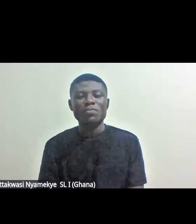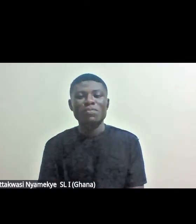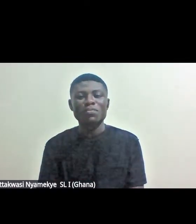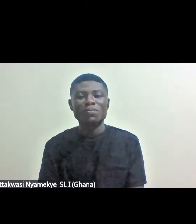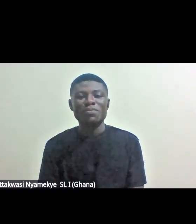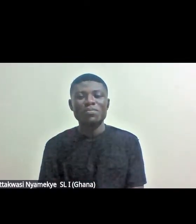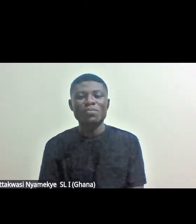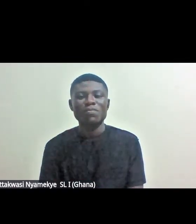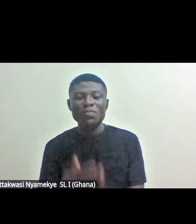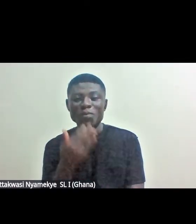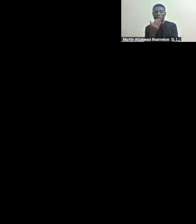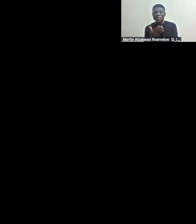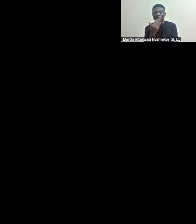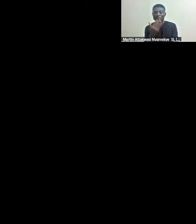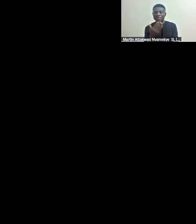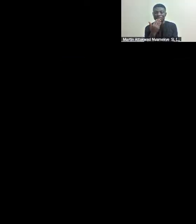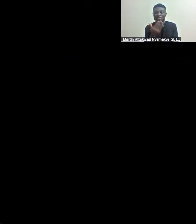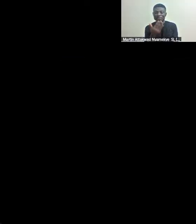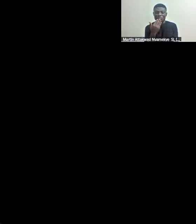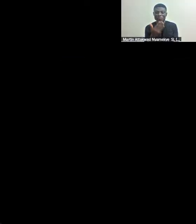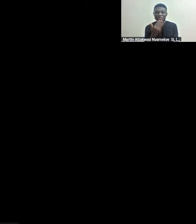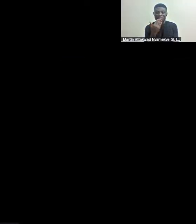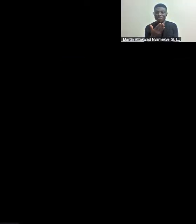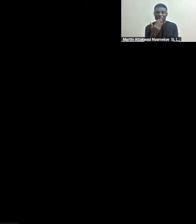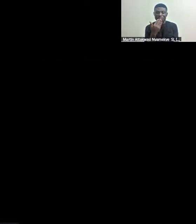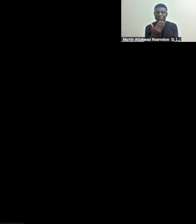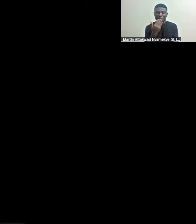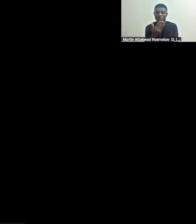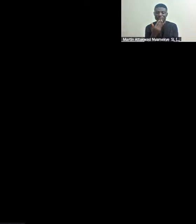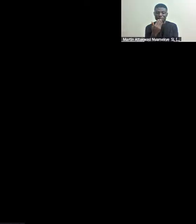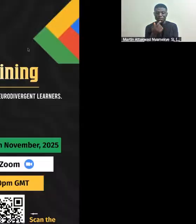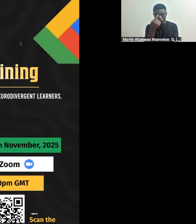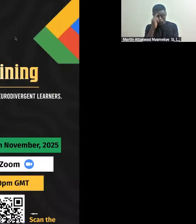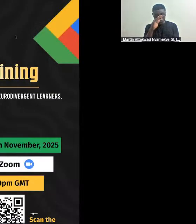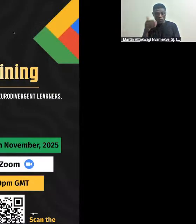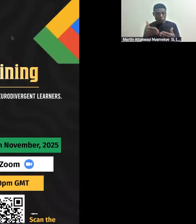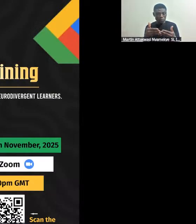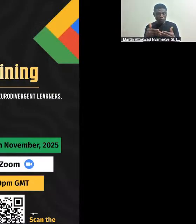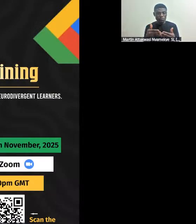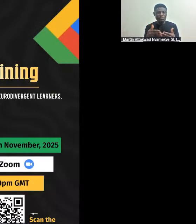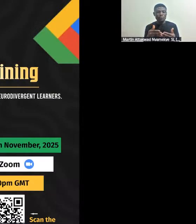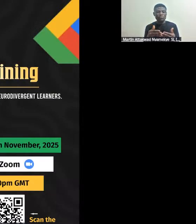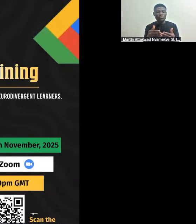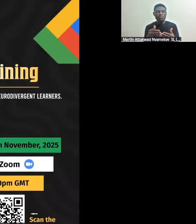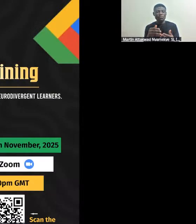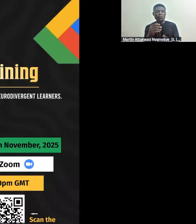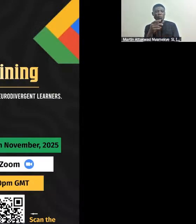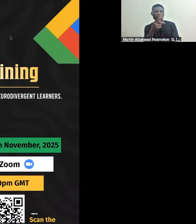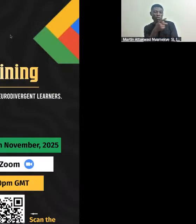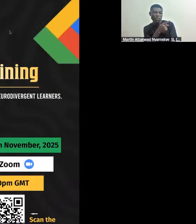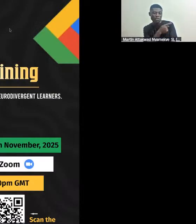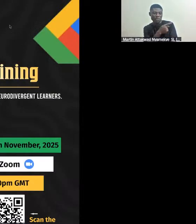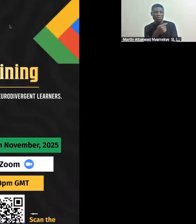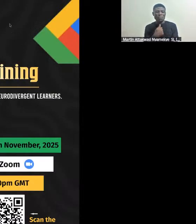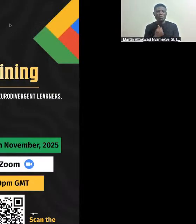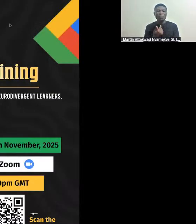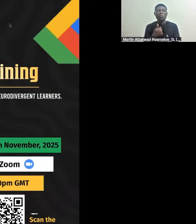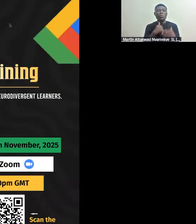Thank you so much for the introduction, Precious. I was